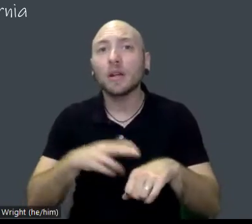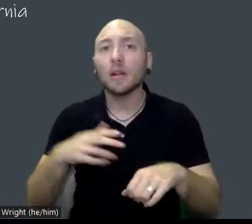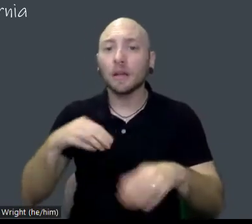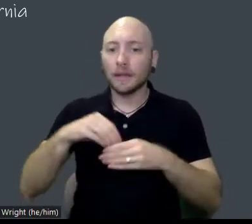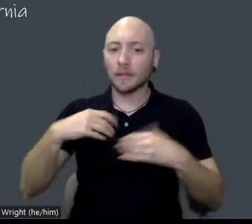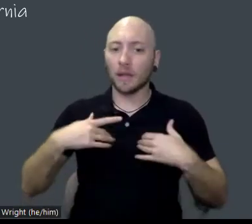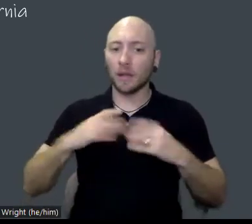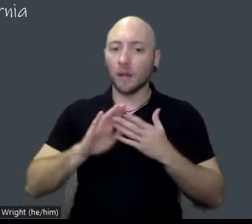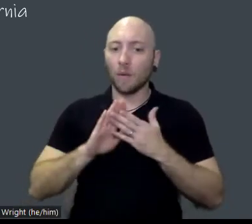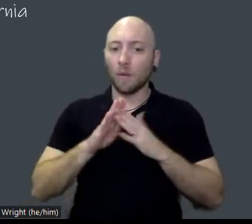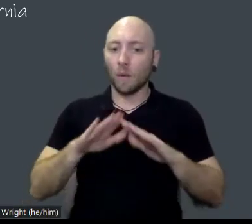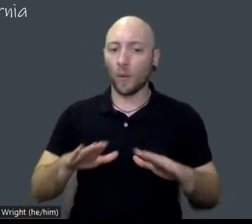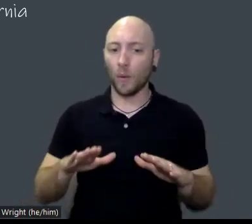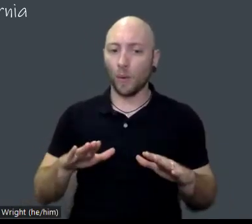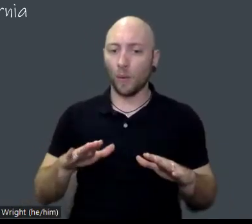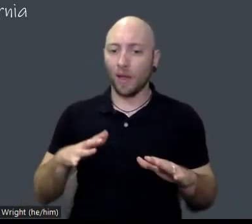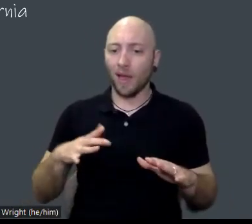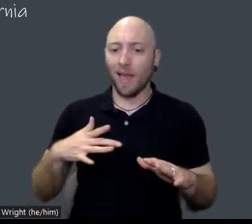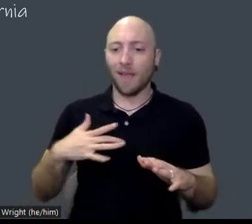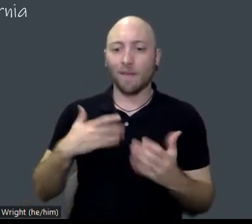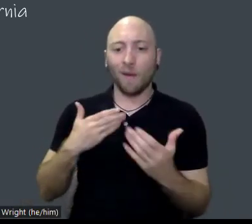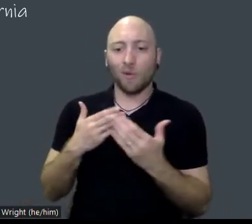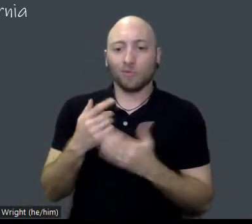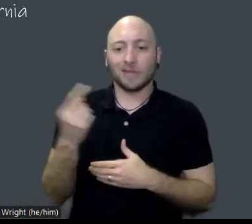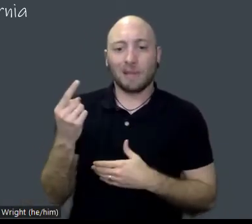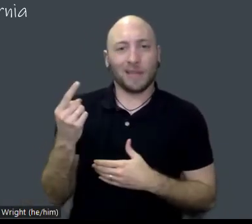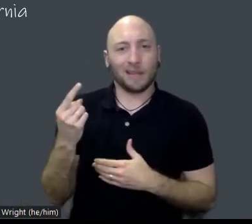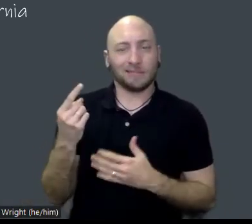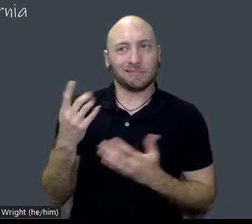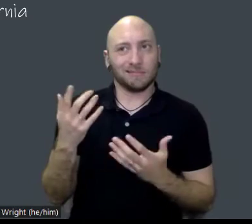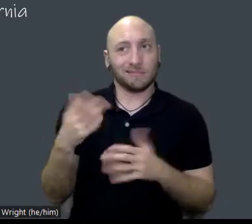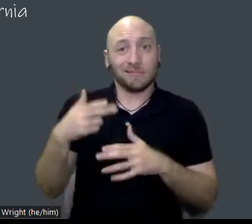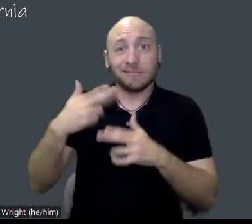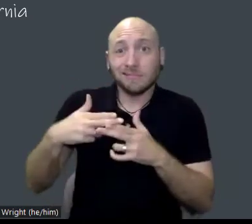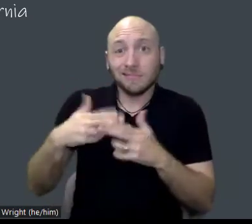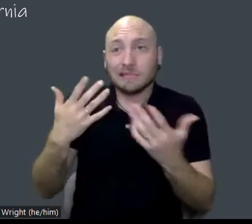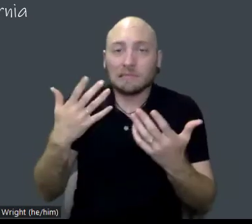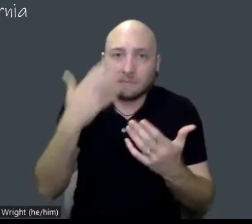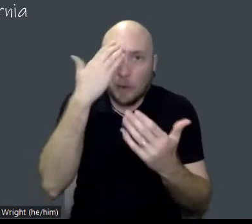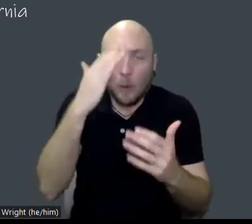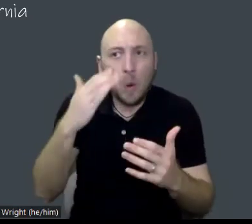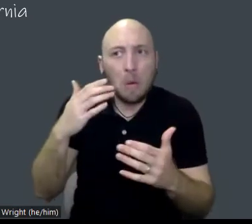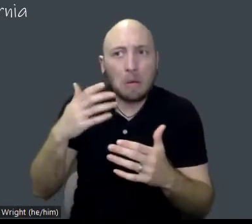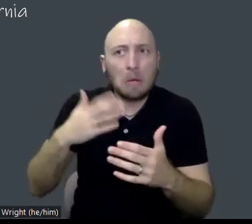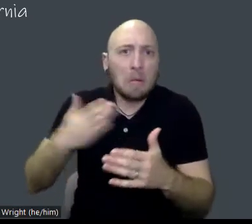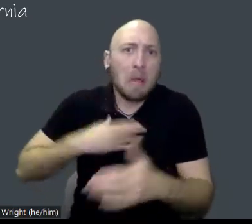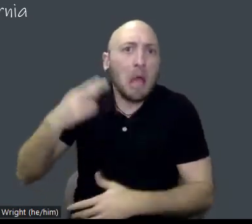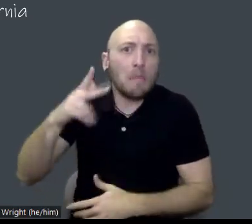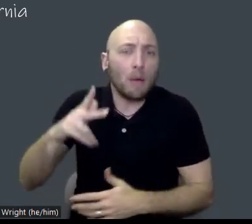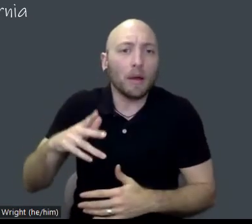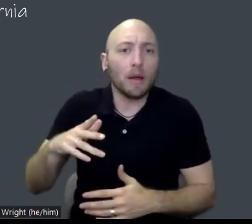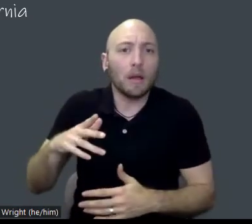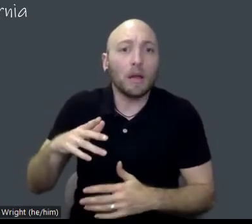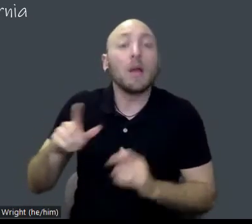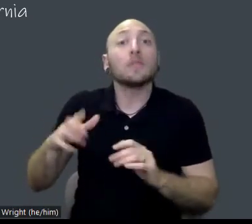something. And that's what I call my higher power. That's how I connect to it. That's how I choose to make my decisions before I make a big decision. Before I make